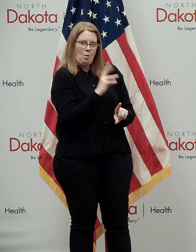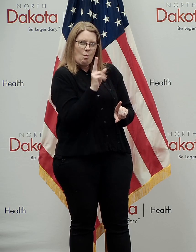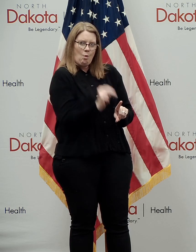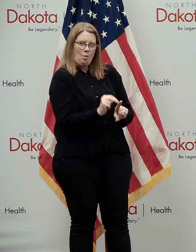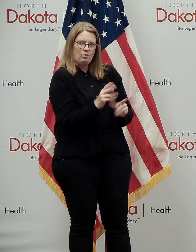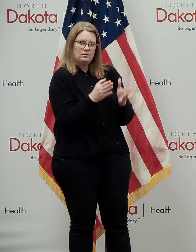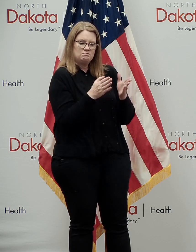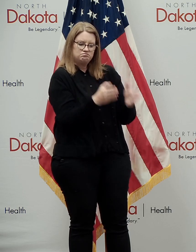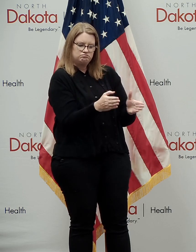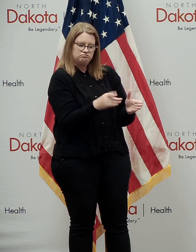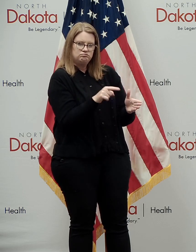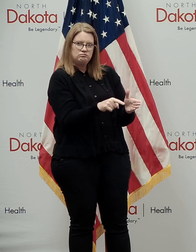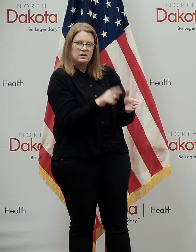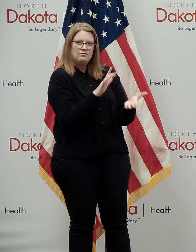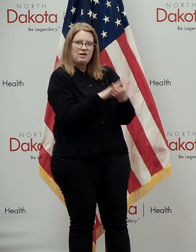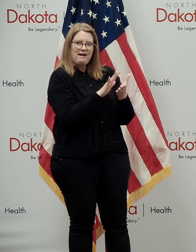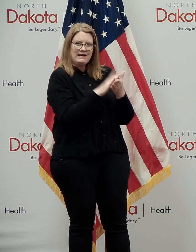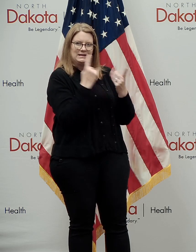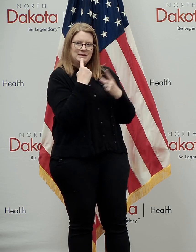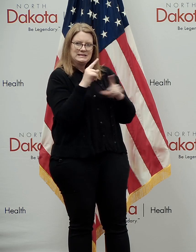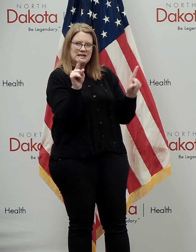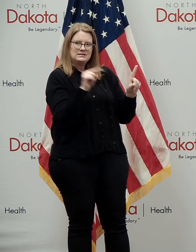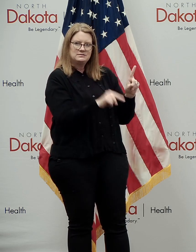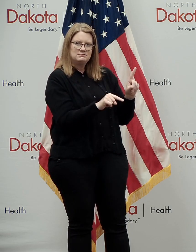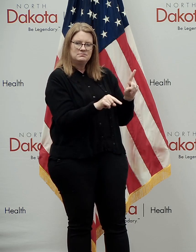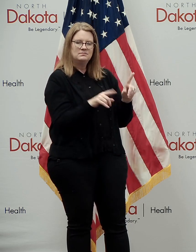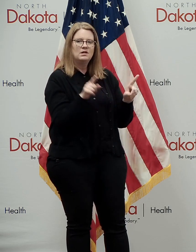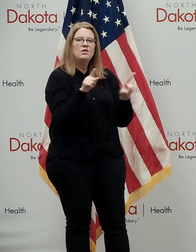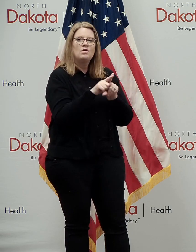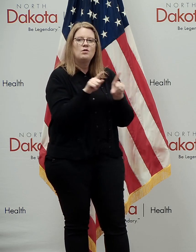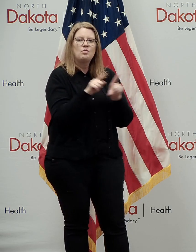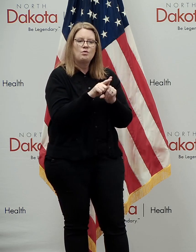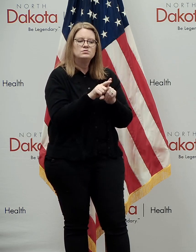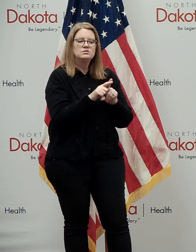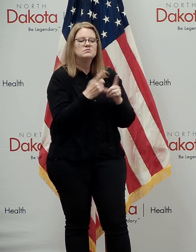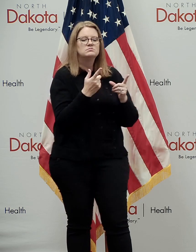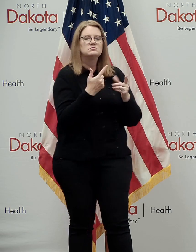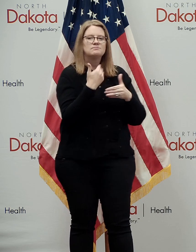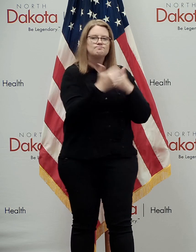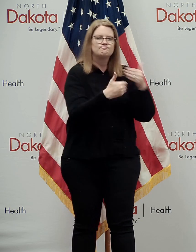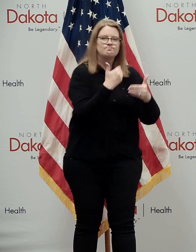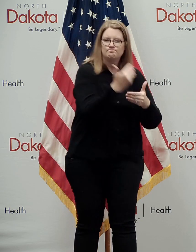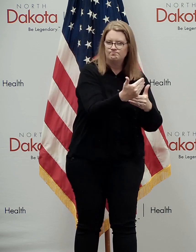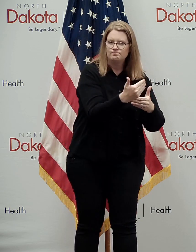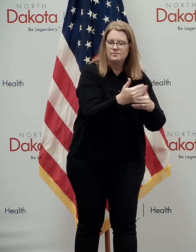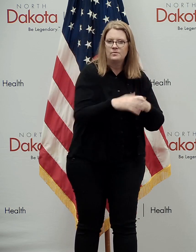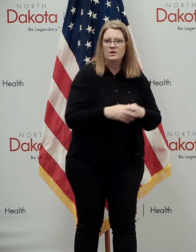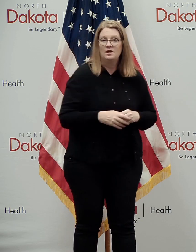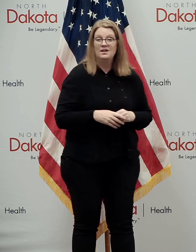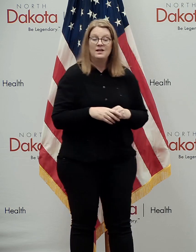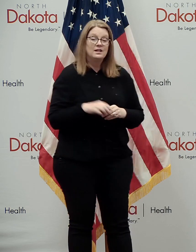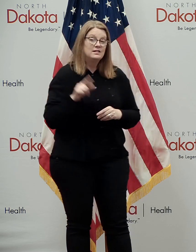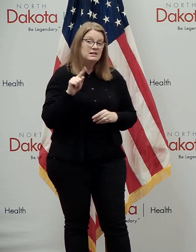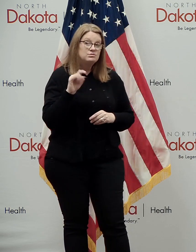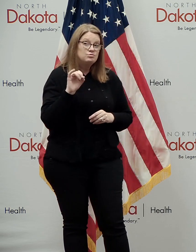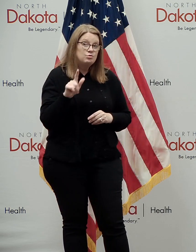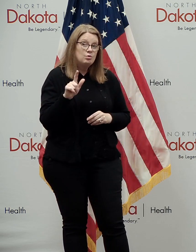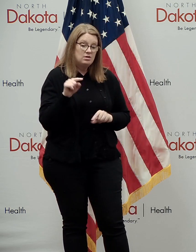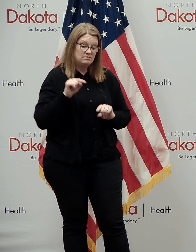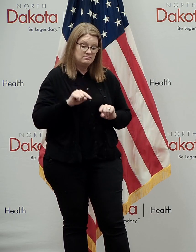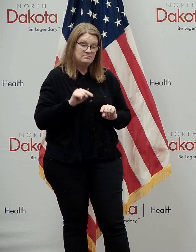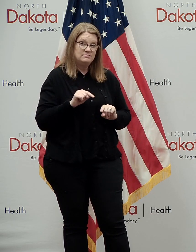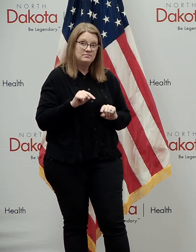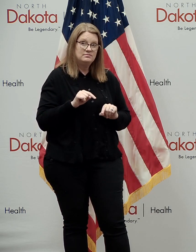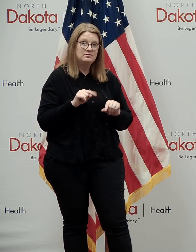for academic success and for a choice-ready life. This tool will also be very useful